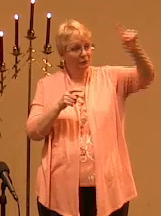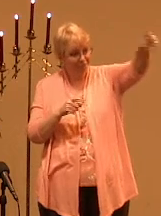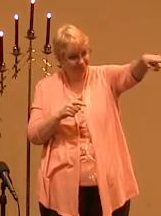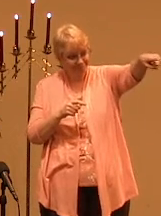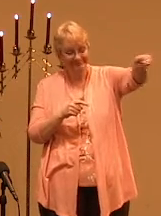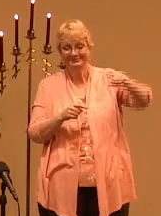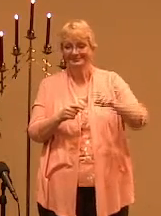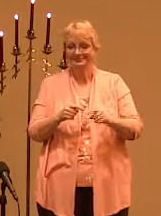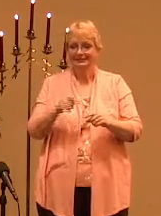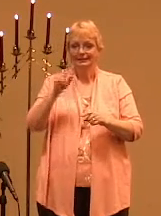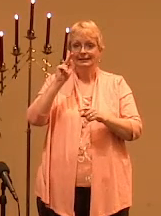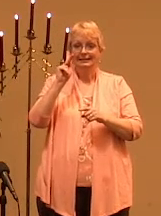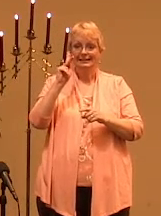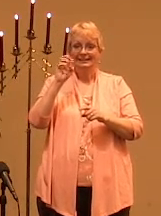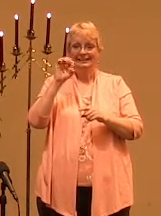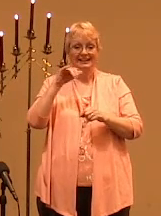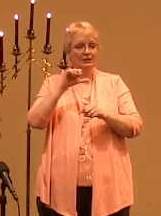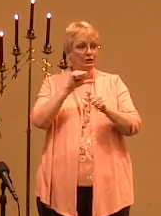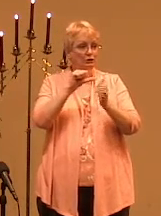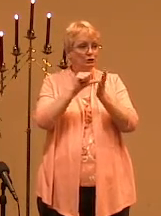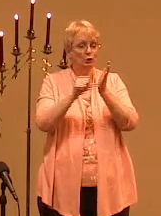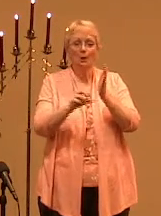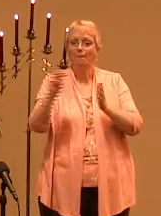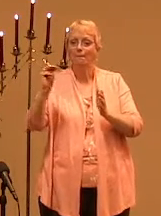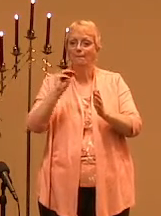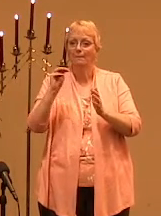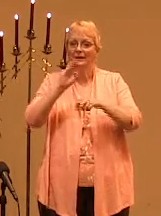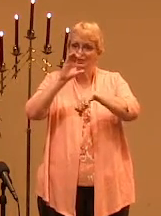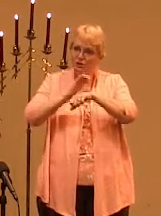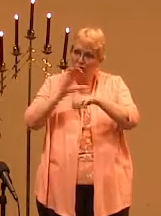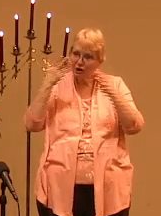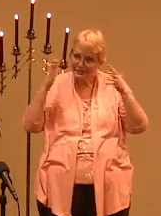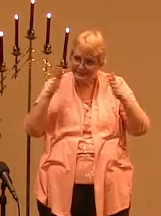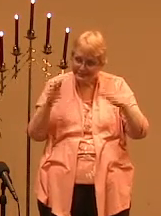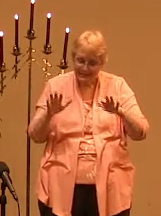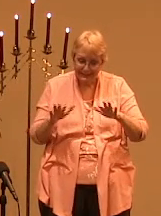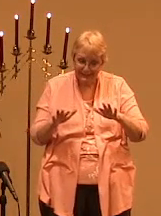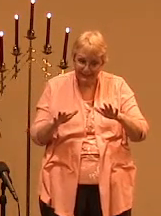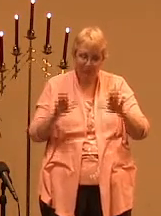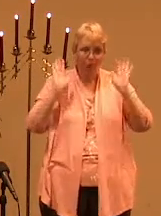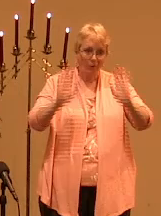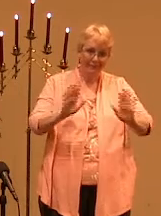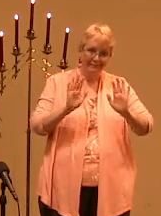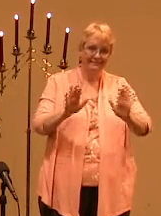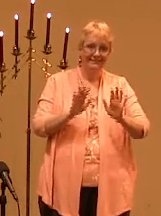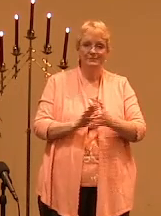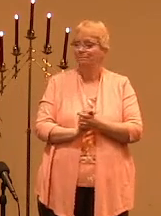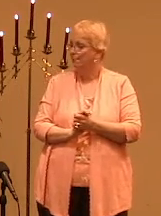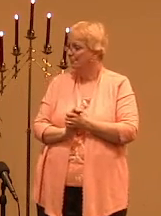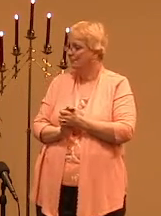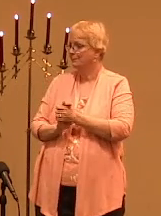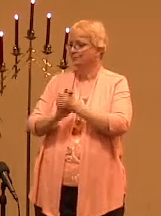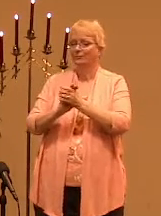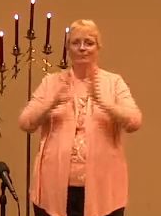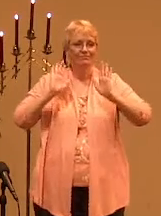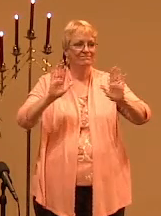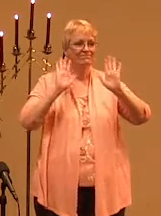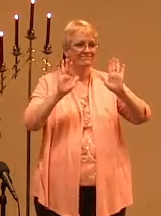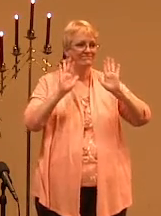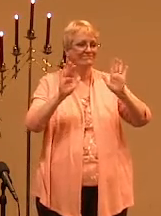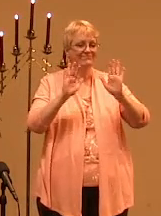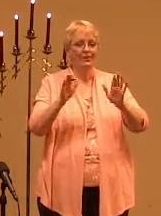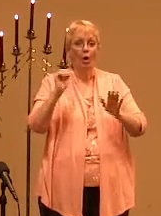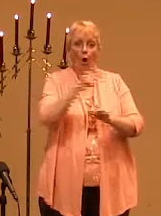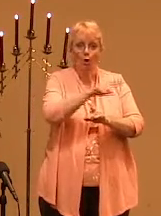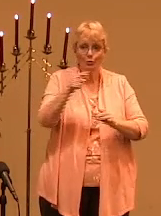recovering from a knee replacement on Monday, and he's at church on Sunday. How cool is that? I expect every one of you to do the same